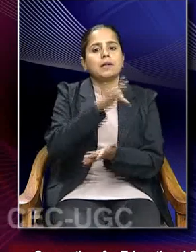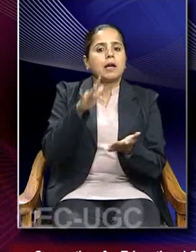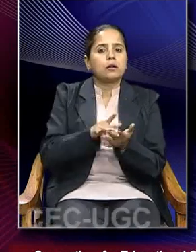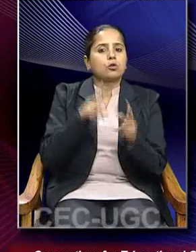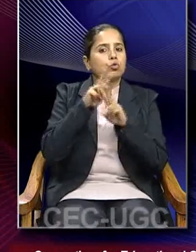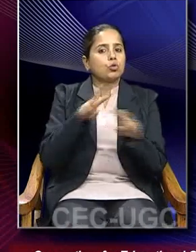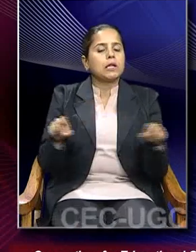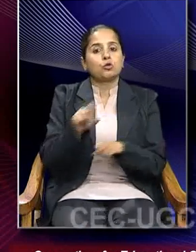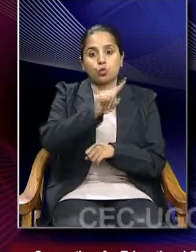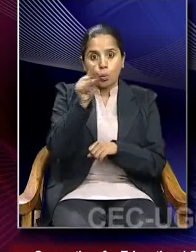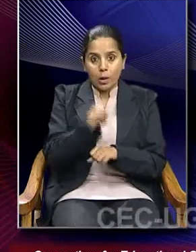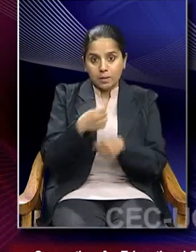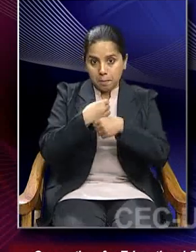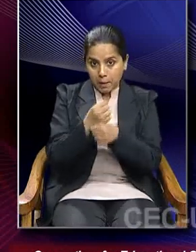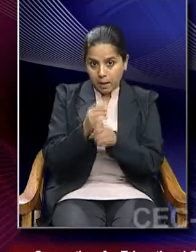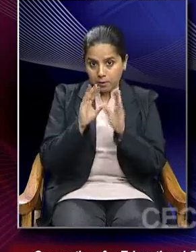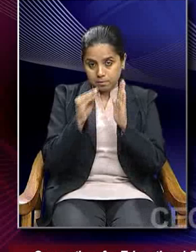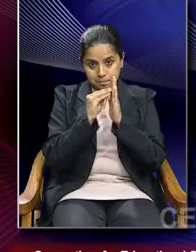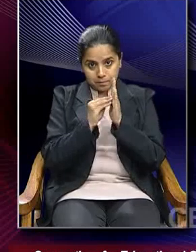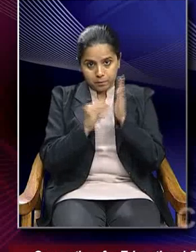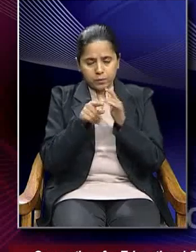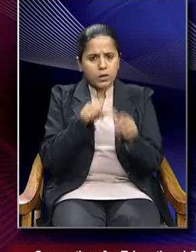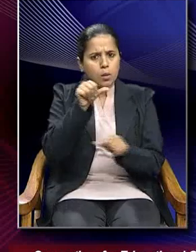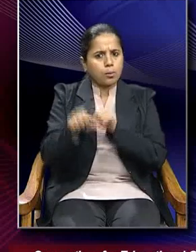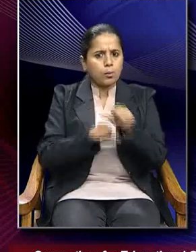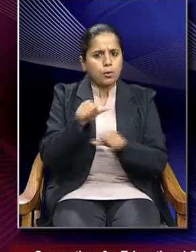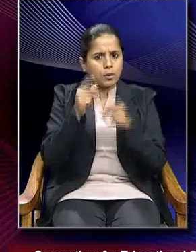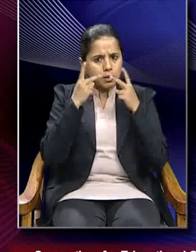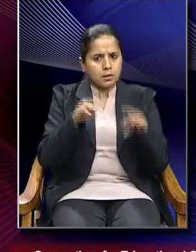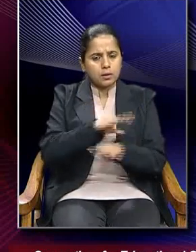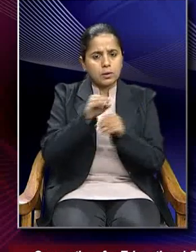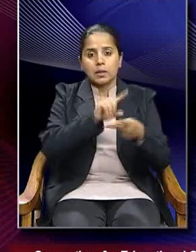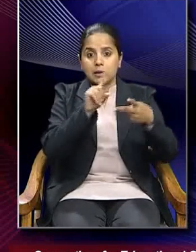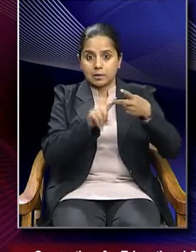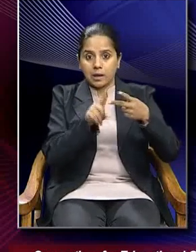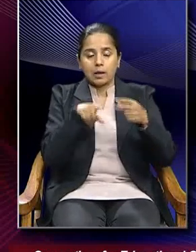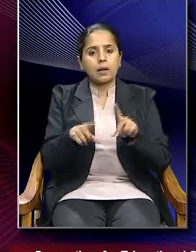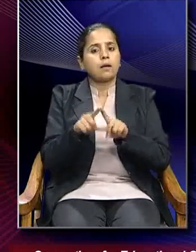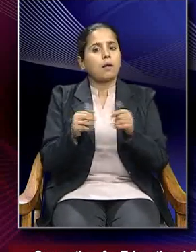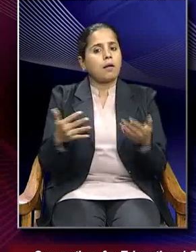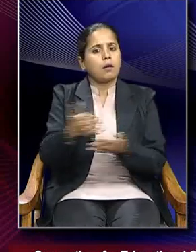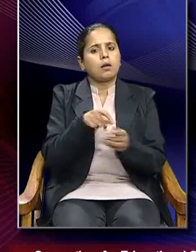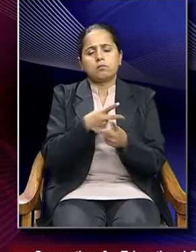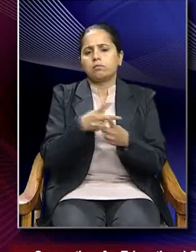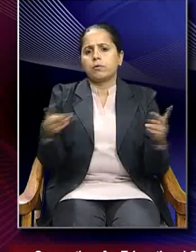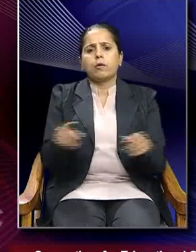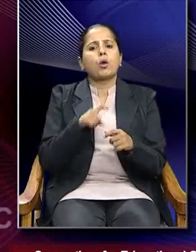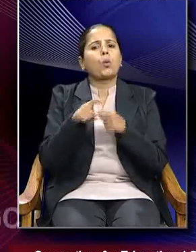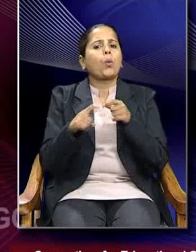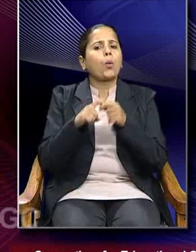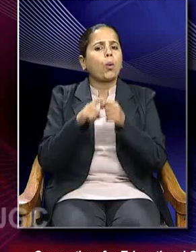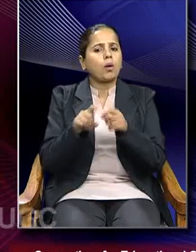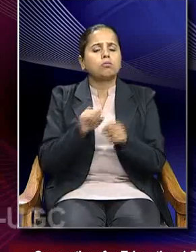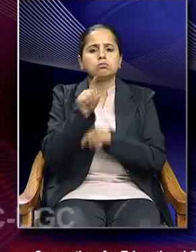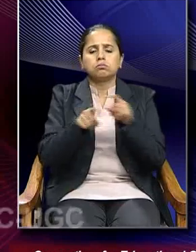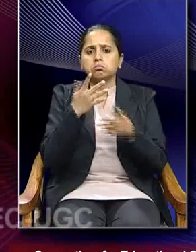research question. In the process of going through the secondary data, several questions might